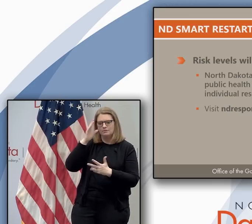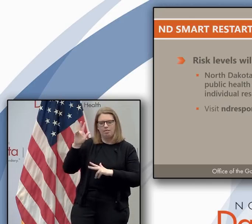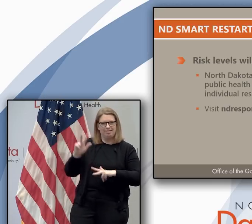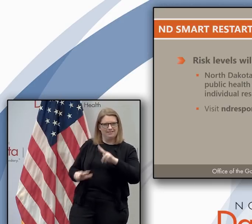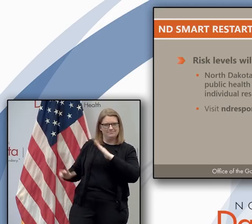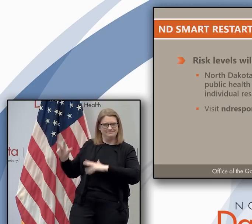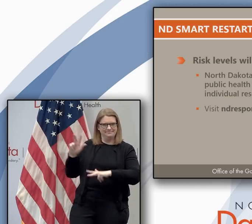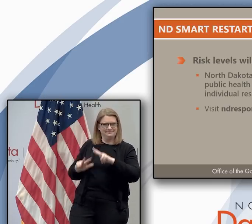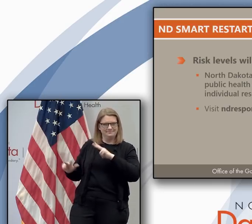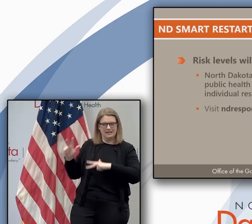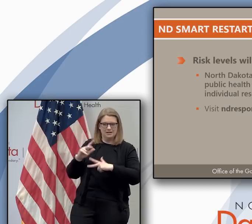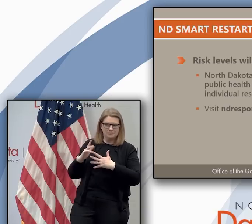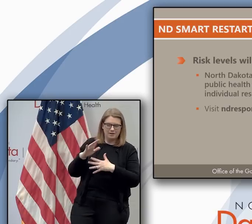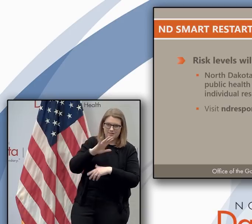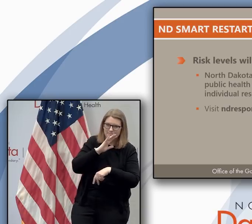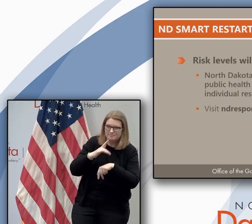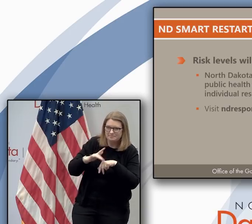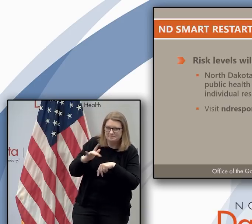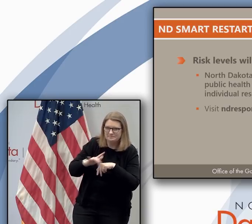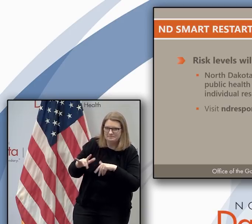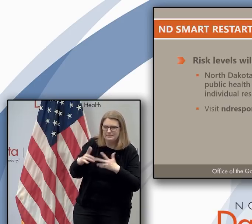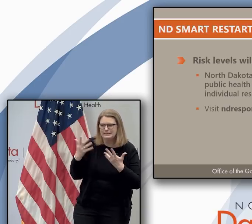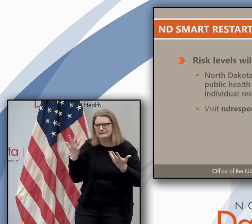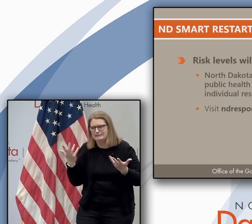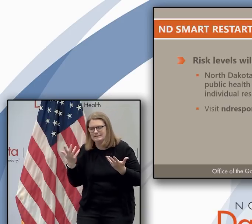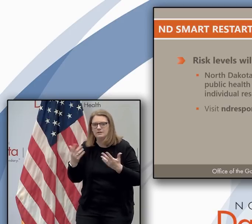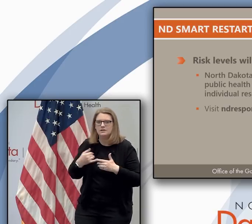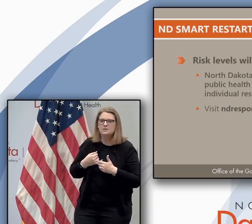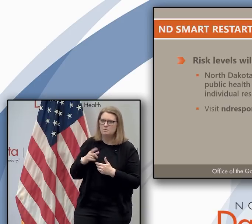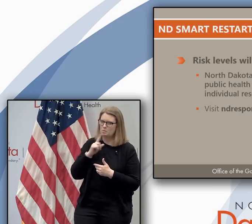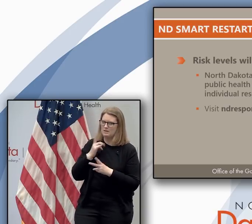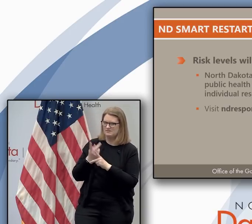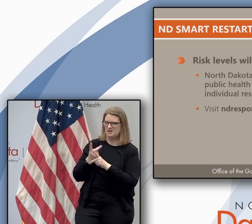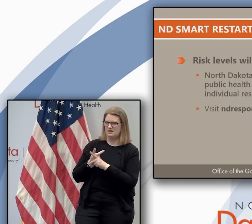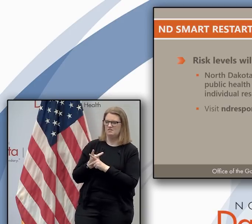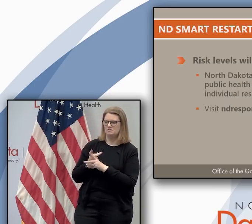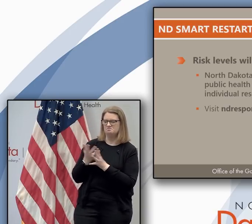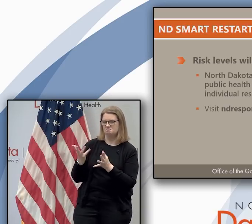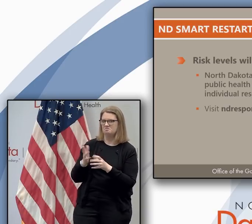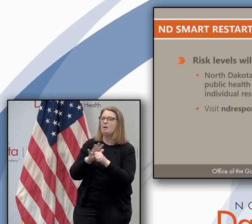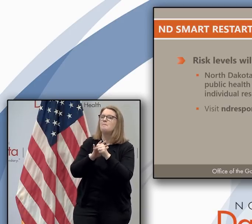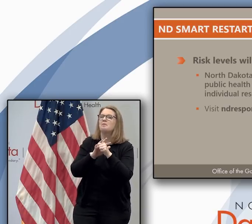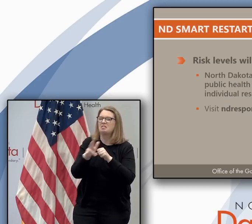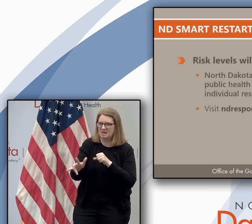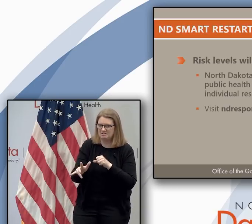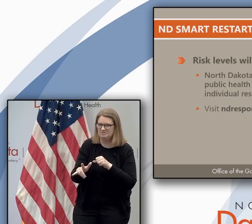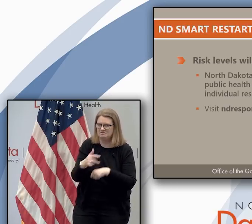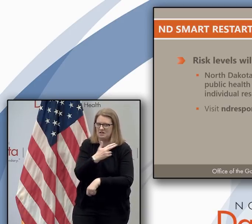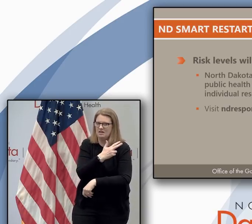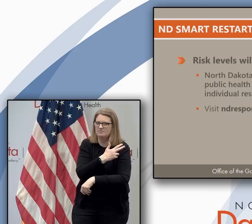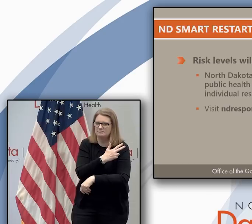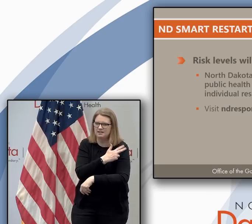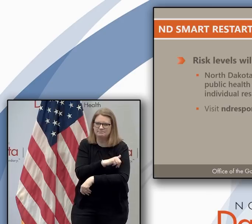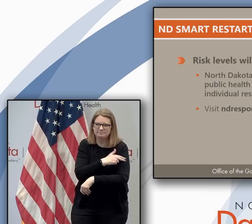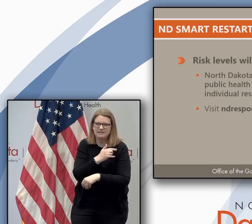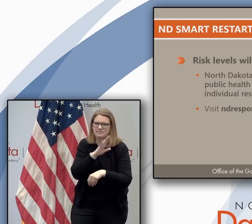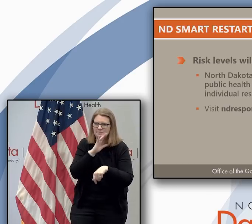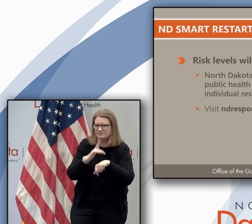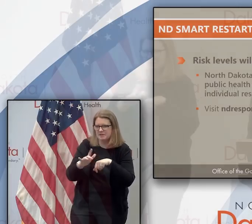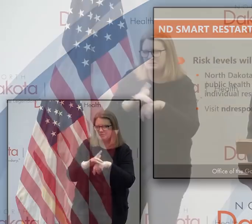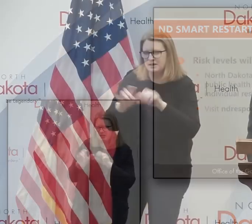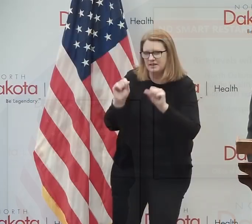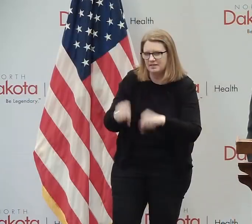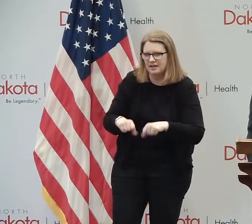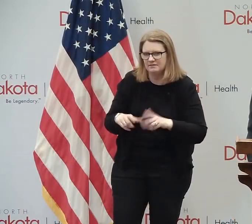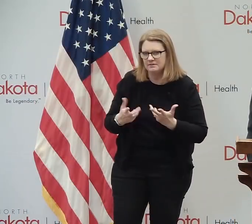unsure about our healthcare capacity. That we've really taken care of, and we know that we've got plenty of healthcare capacity. Other states in